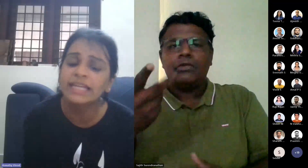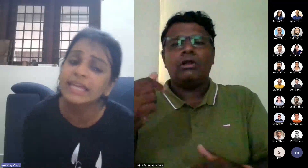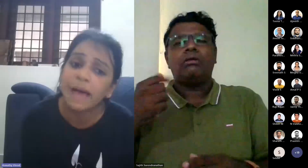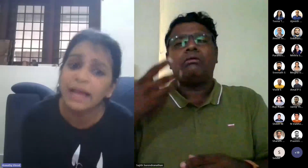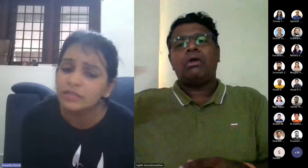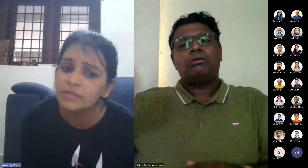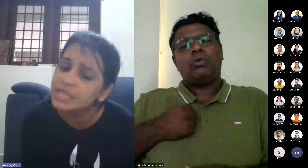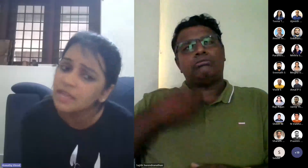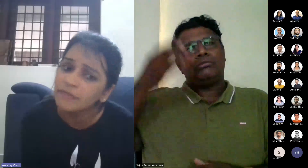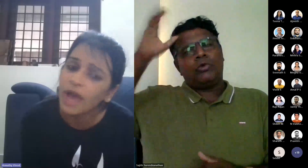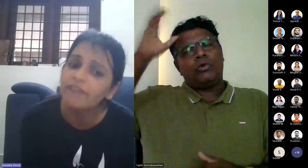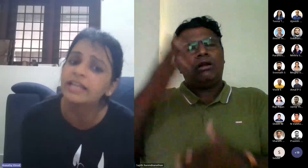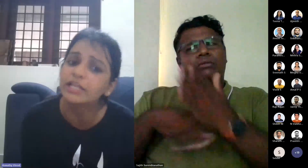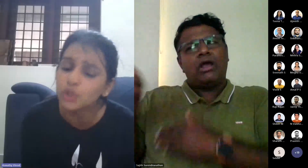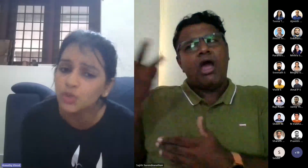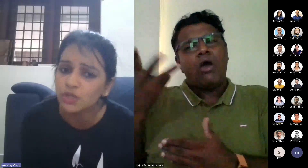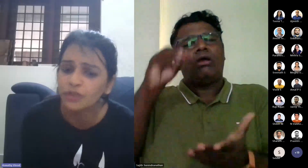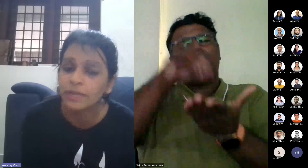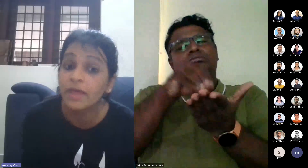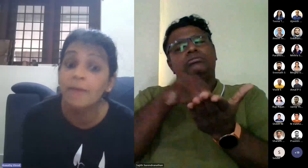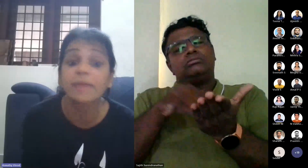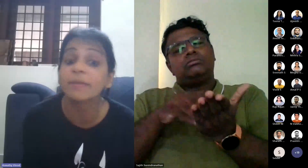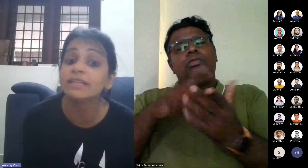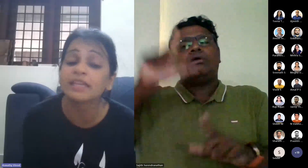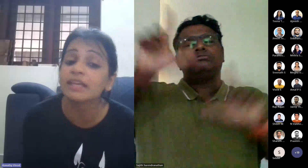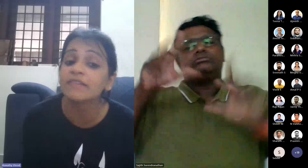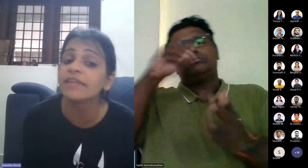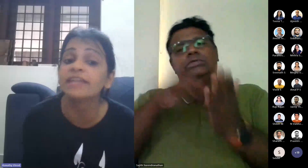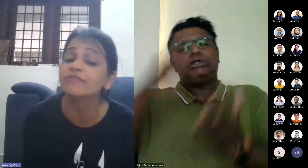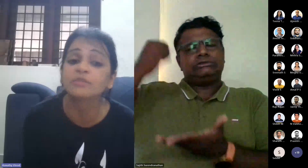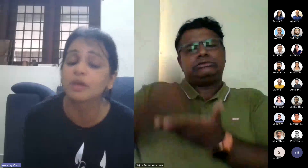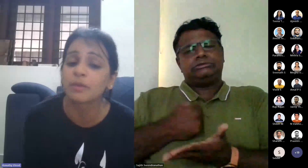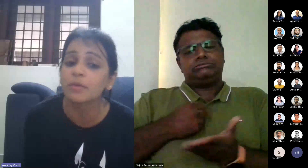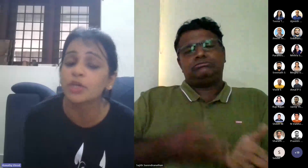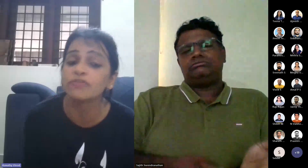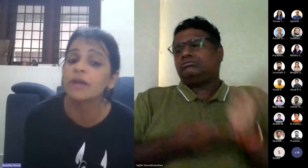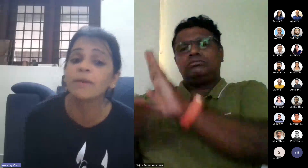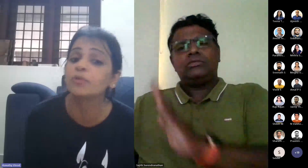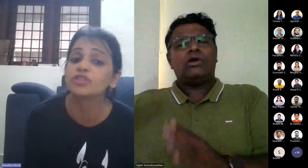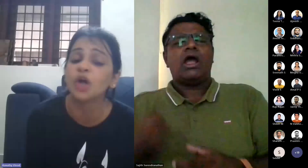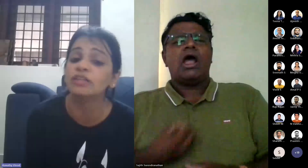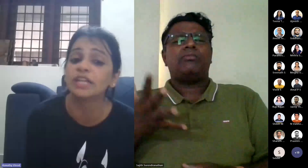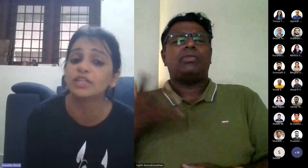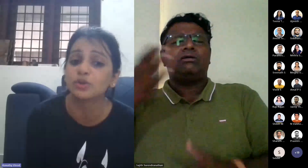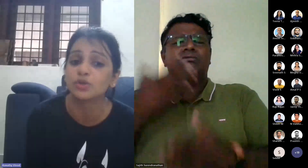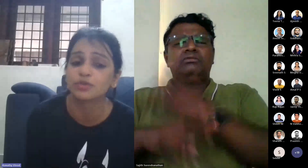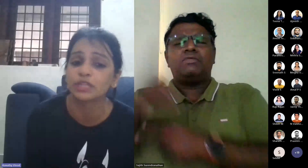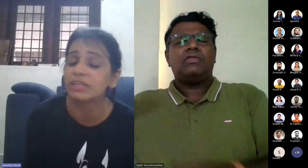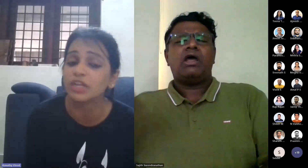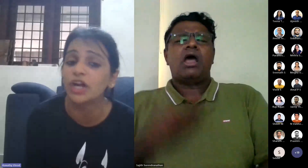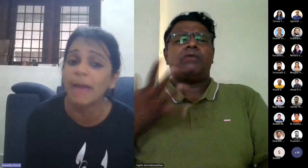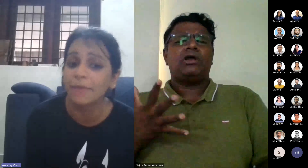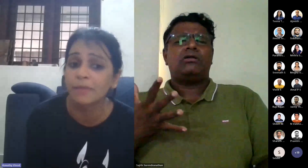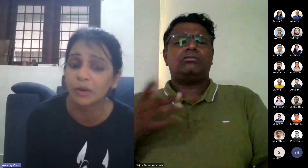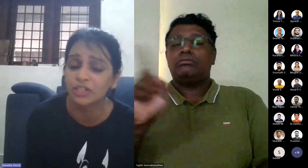solution. Take it back to them, see if you have the right solution for them. Maybe they're thinking in a very different way. Maybe what you have come up with is not the right solution for